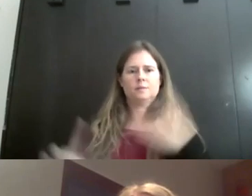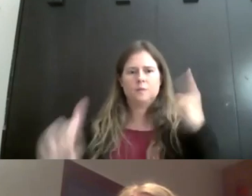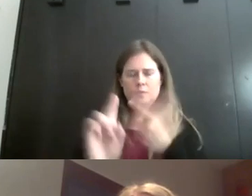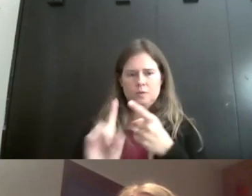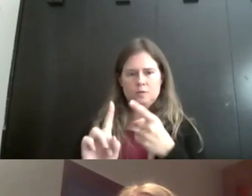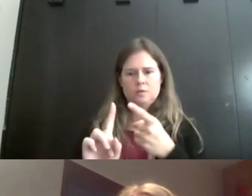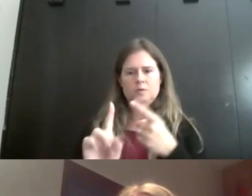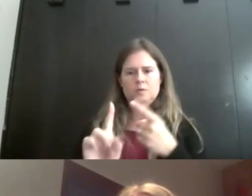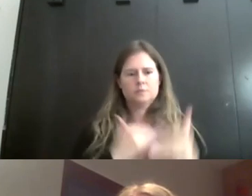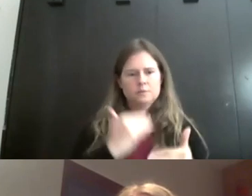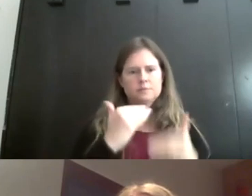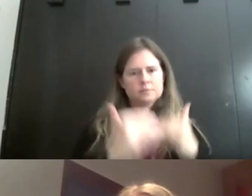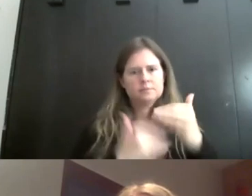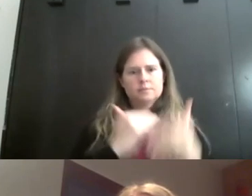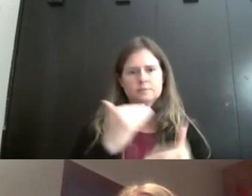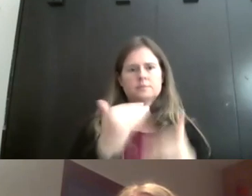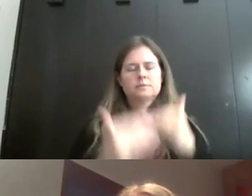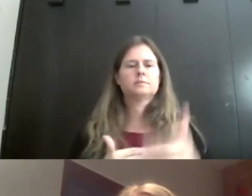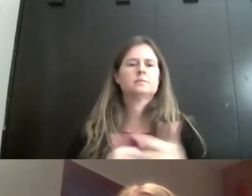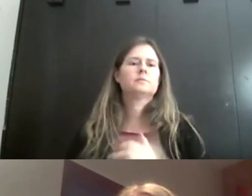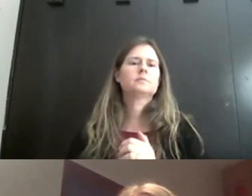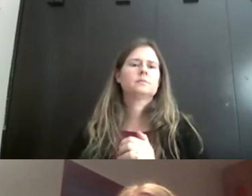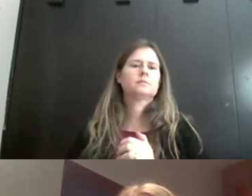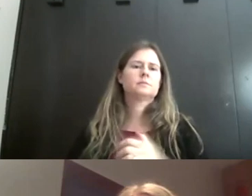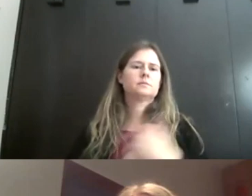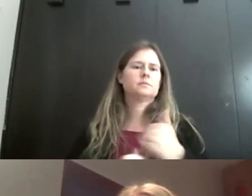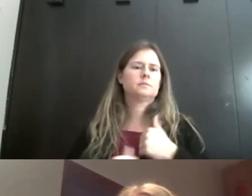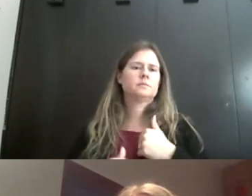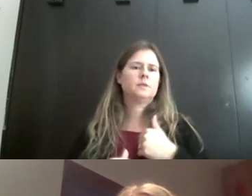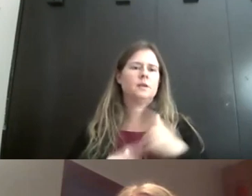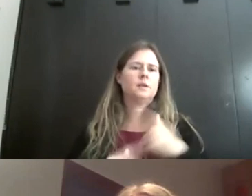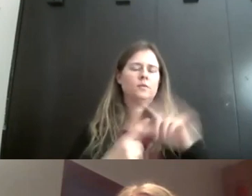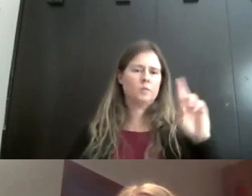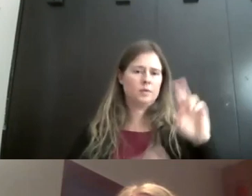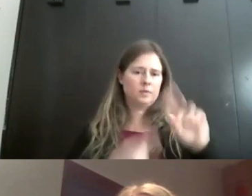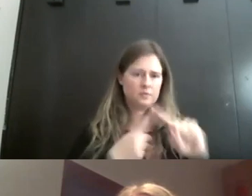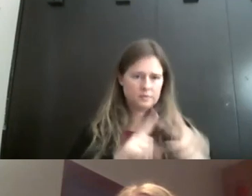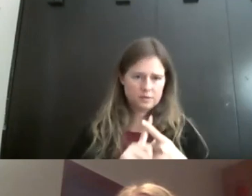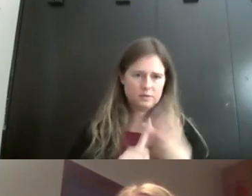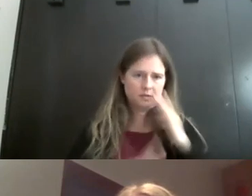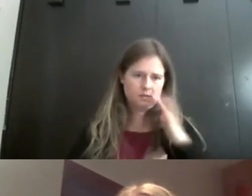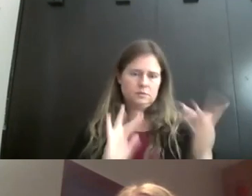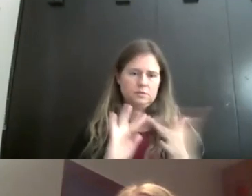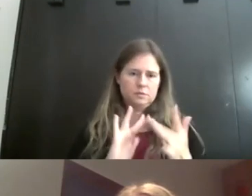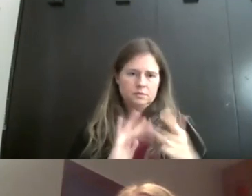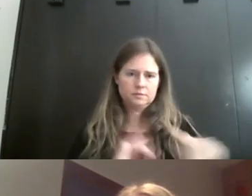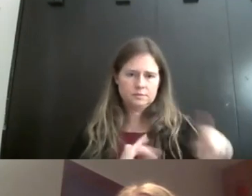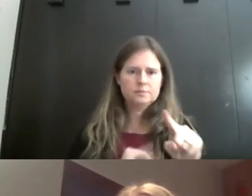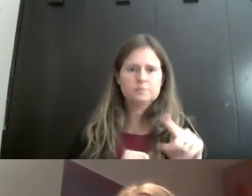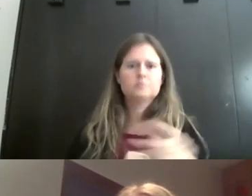steps. I have some Republican friends. I'm going to reach out to them here in the next week or two,